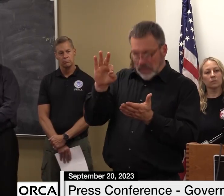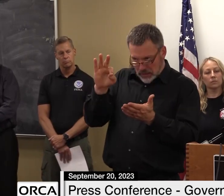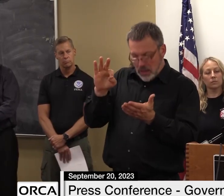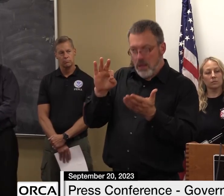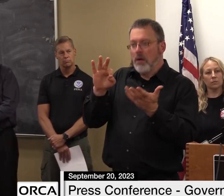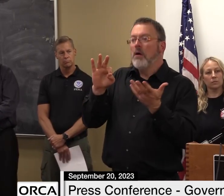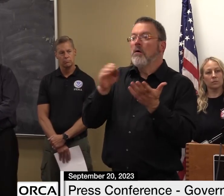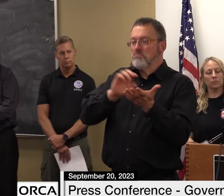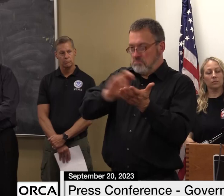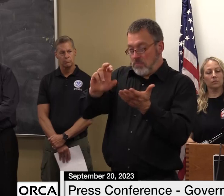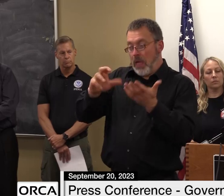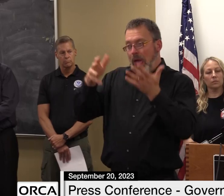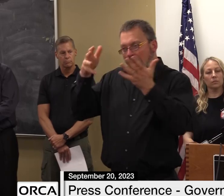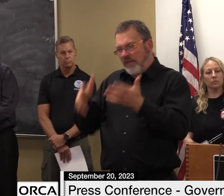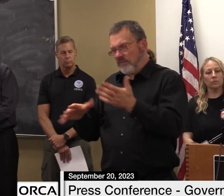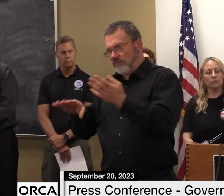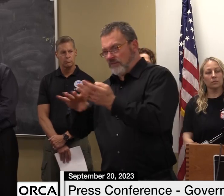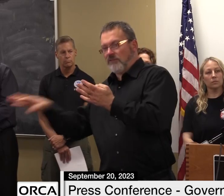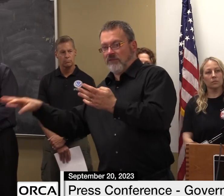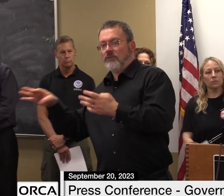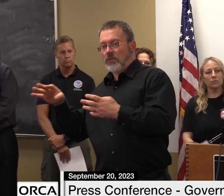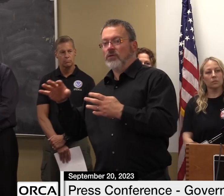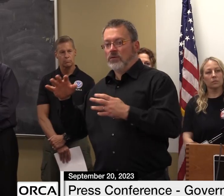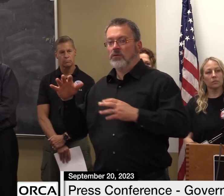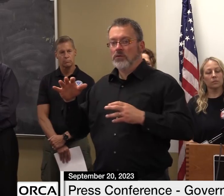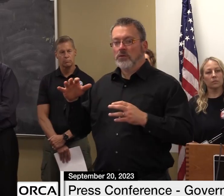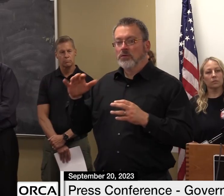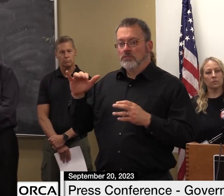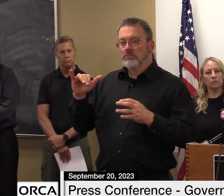there's also a queue of people, they're under review.